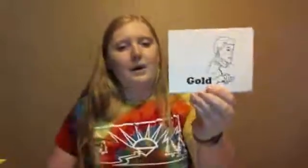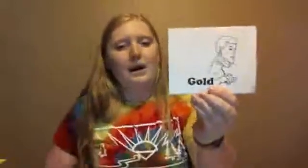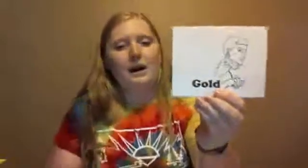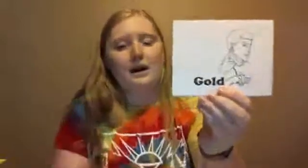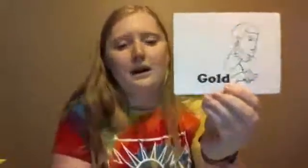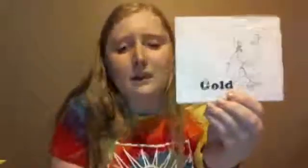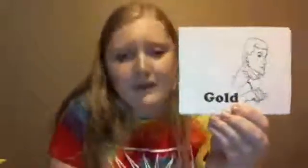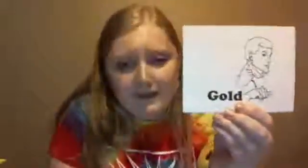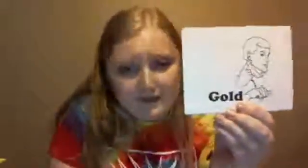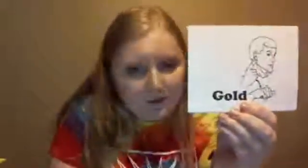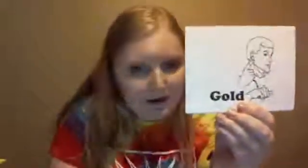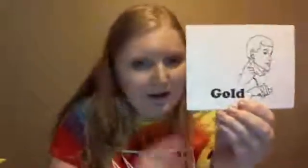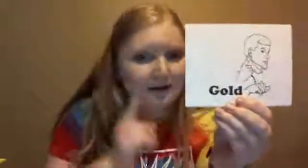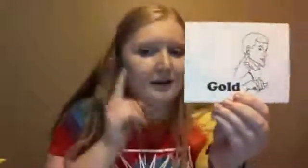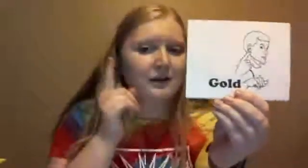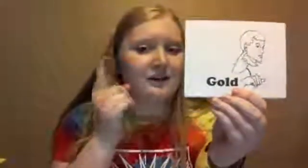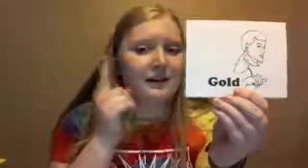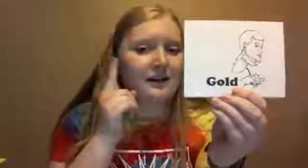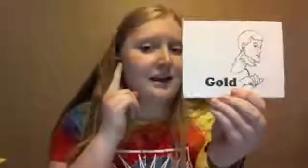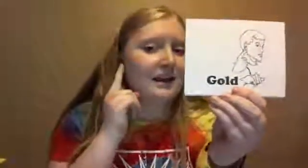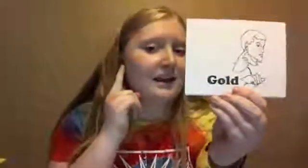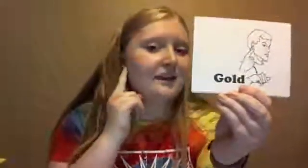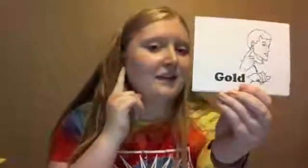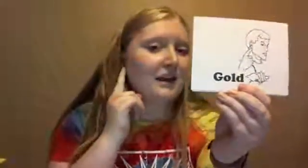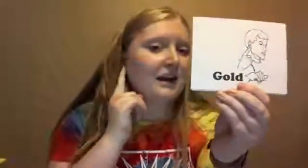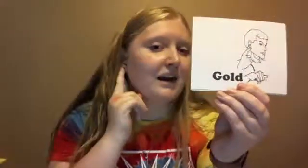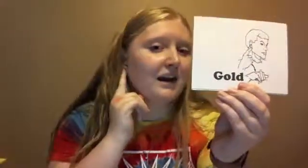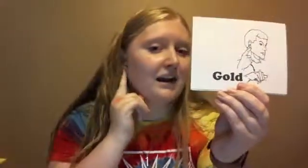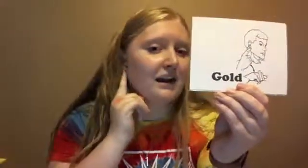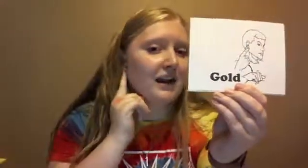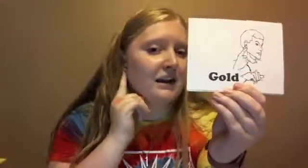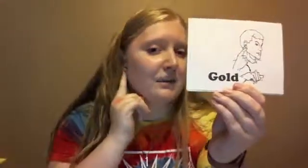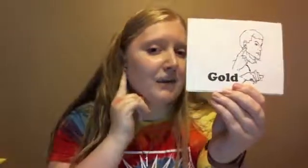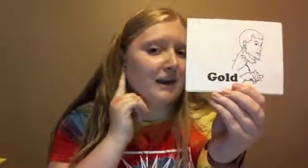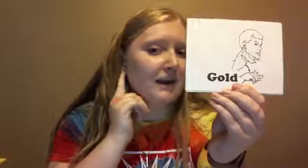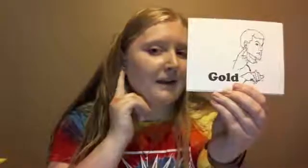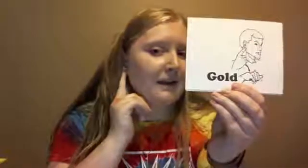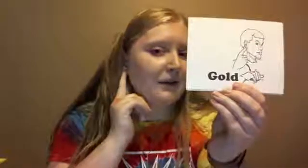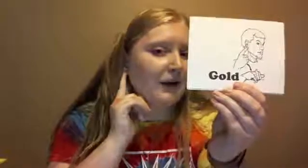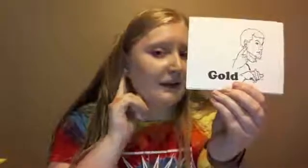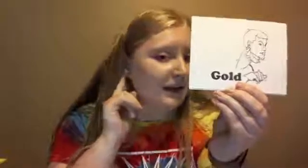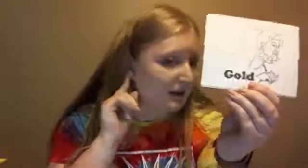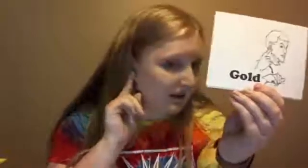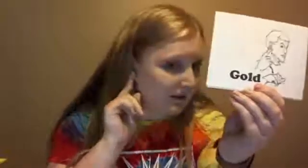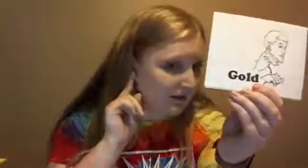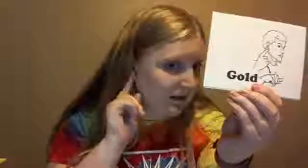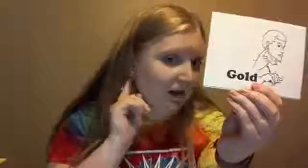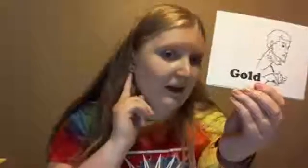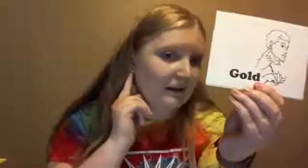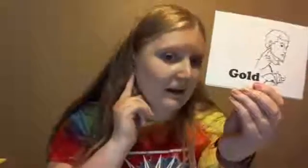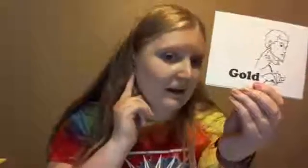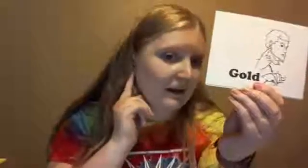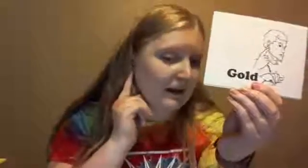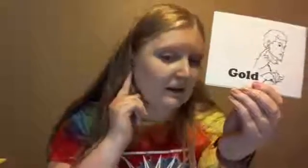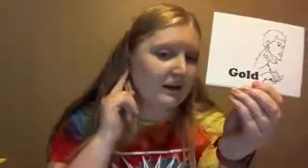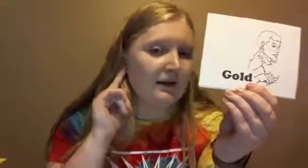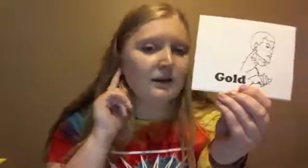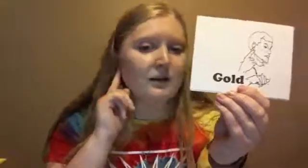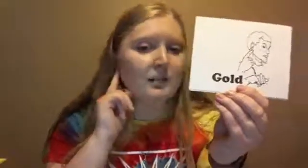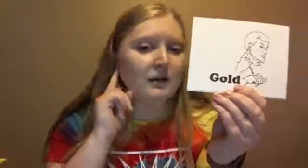for this one, you take your index finger and you put it like you have an earring. So see how I have an earring in? So you put it